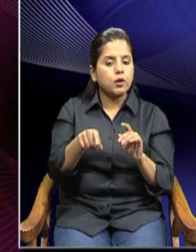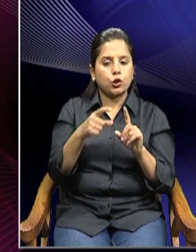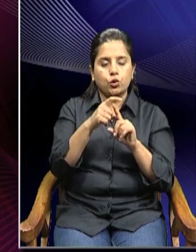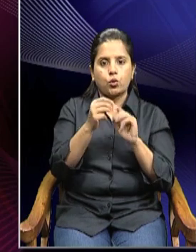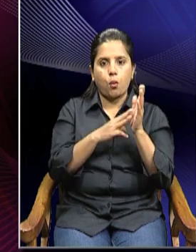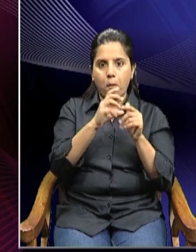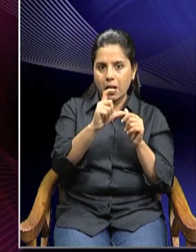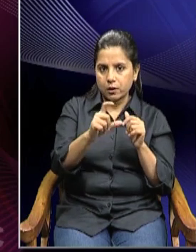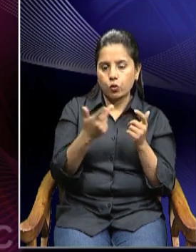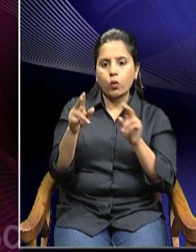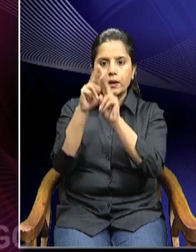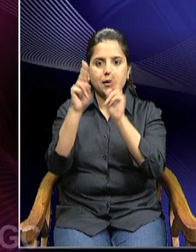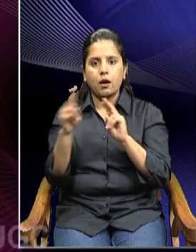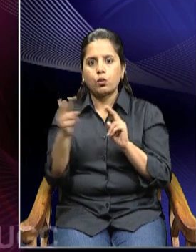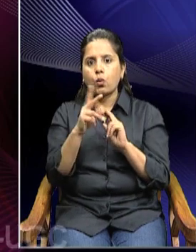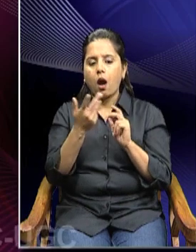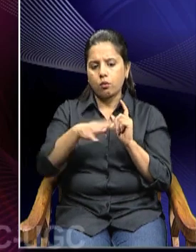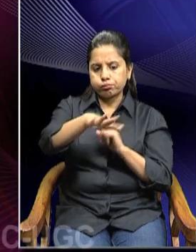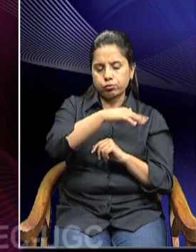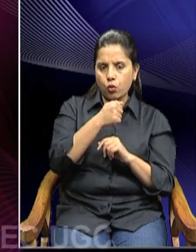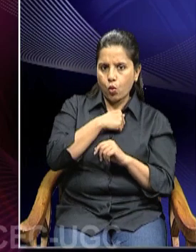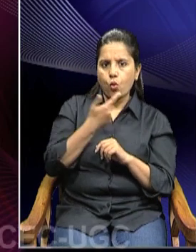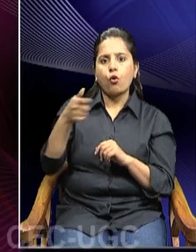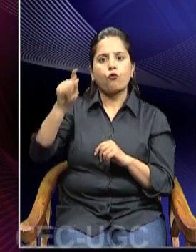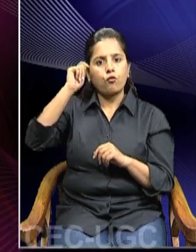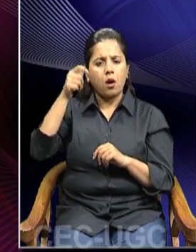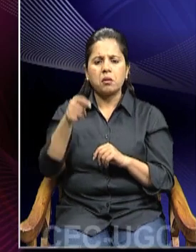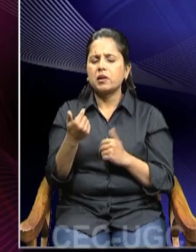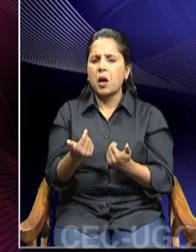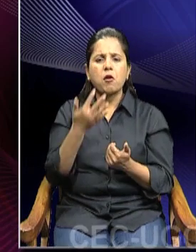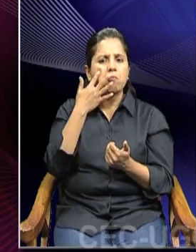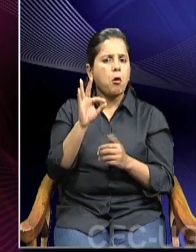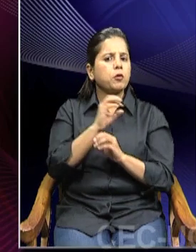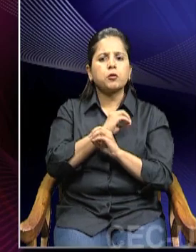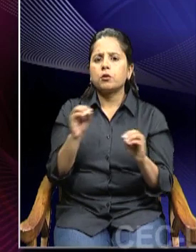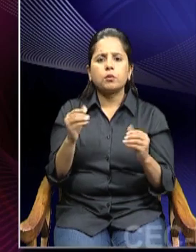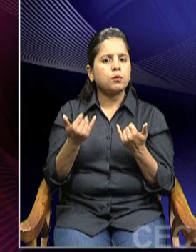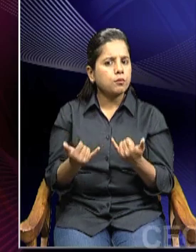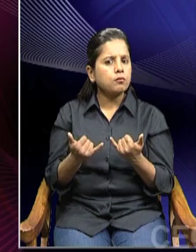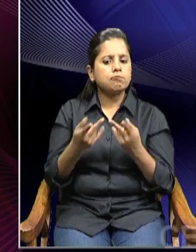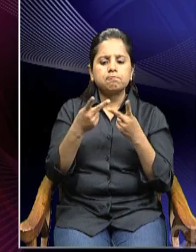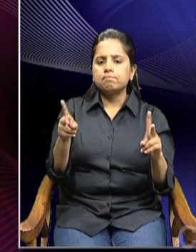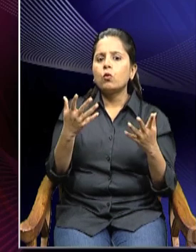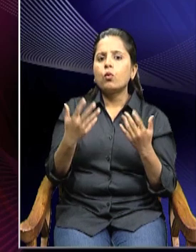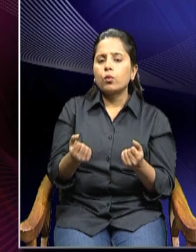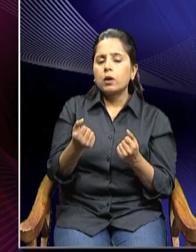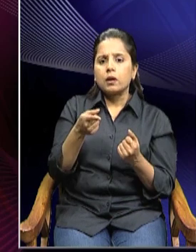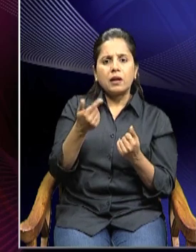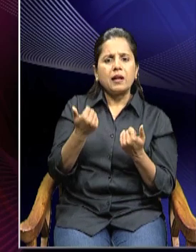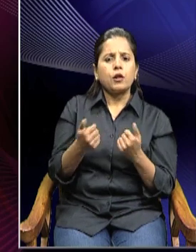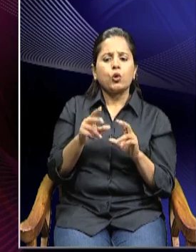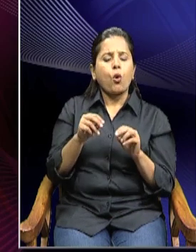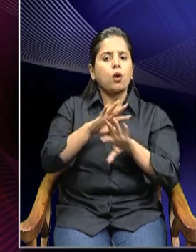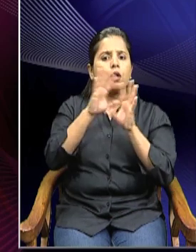and international is no longer relevant. It is not